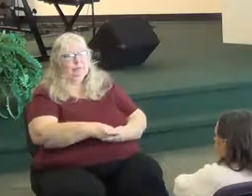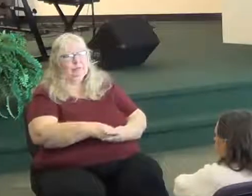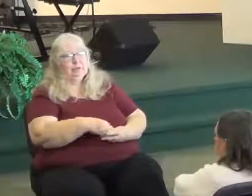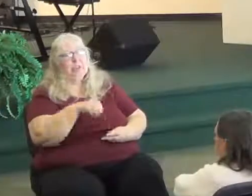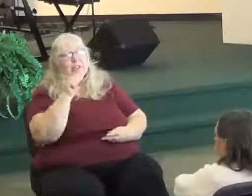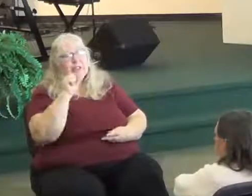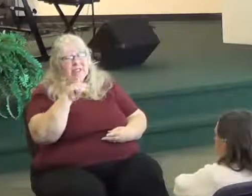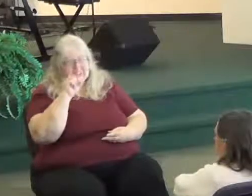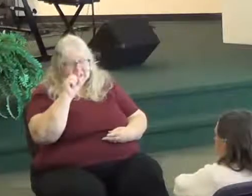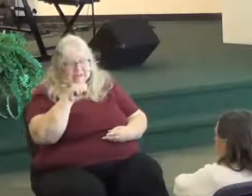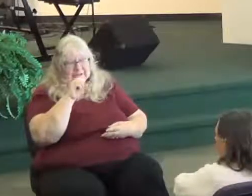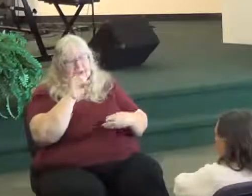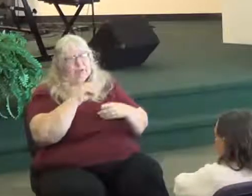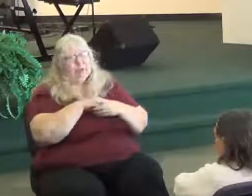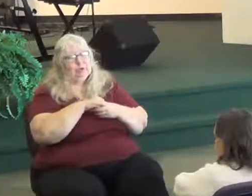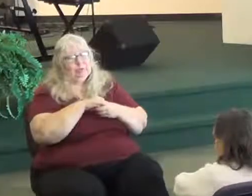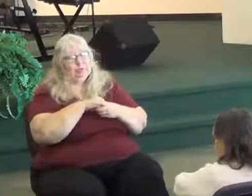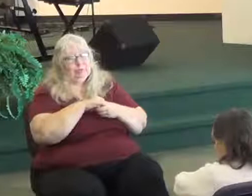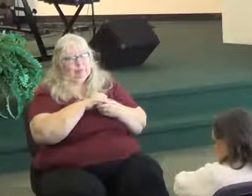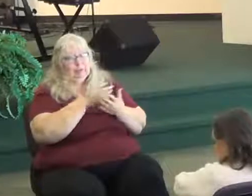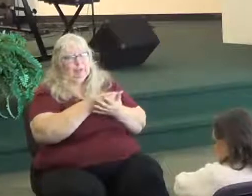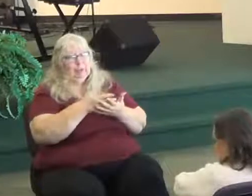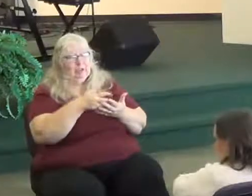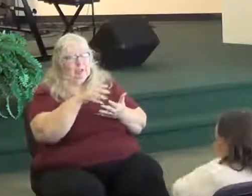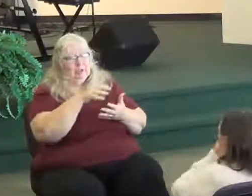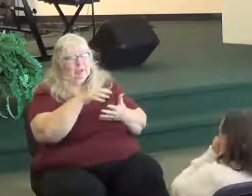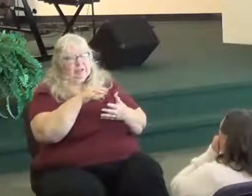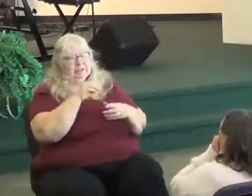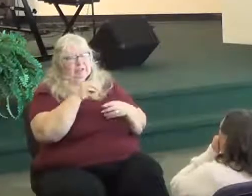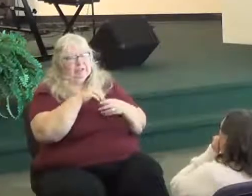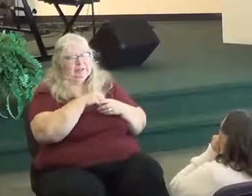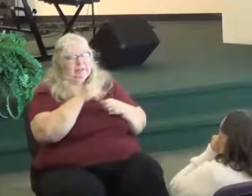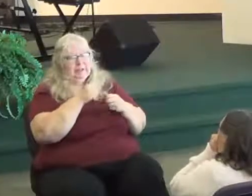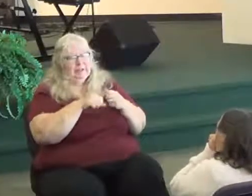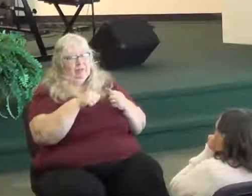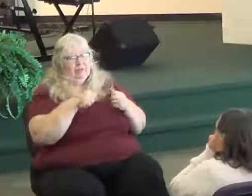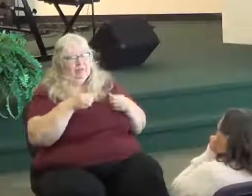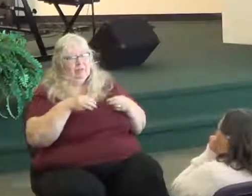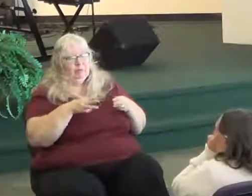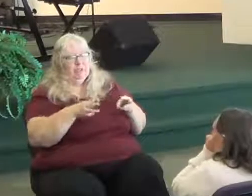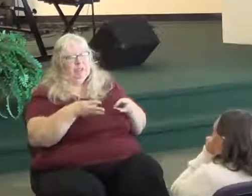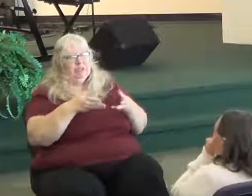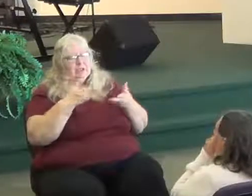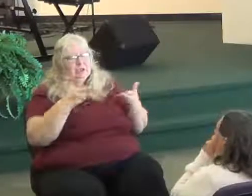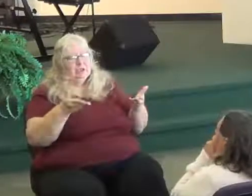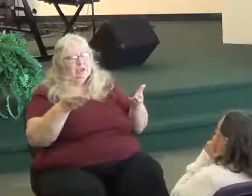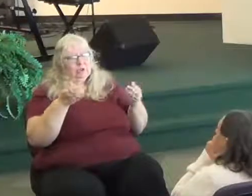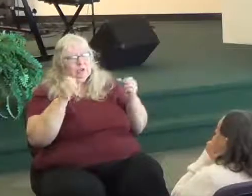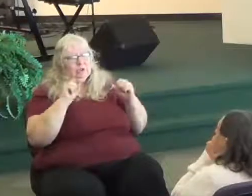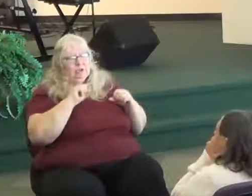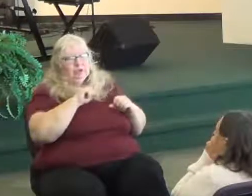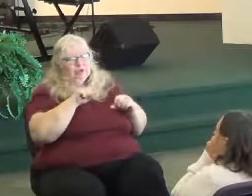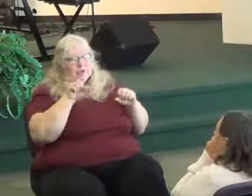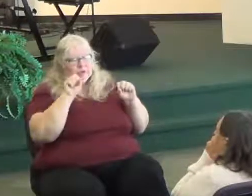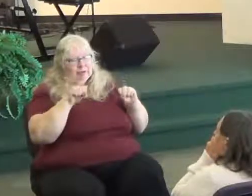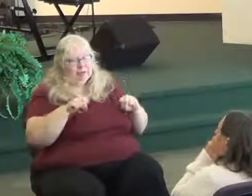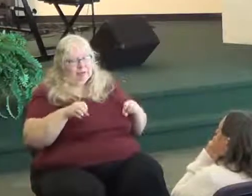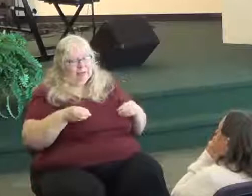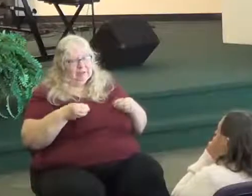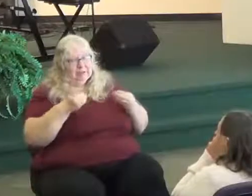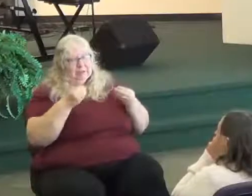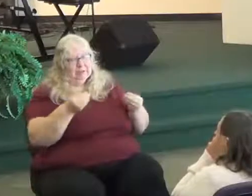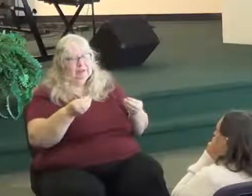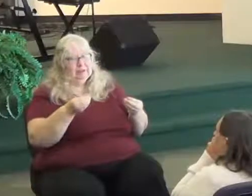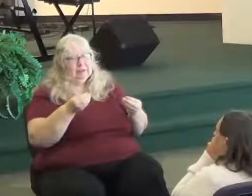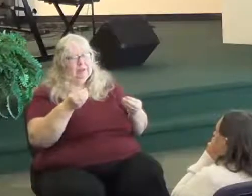Yes, you will be enriched in every way so that you can always be generous. And when we take your gifts